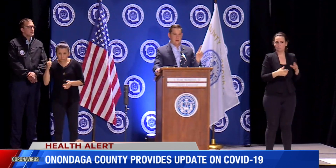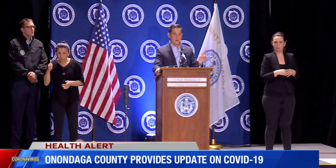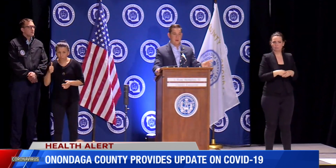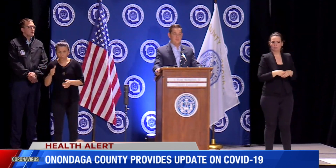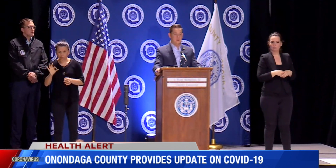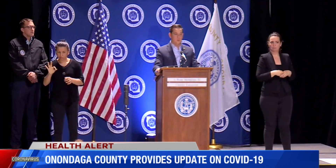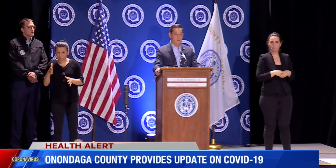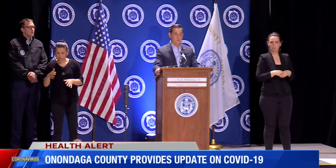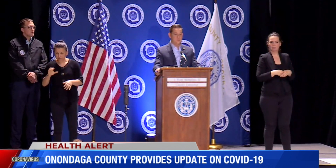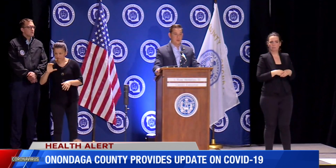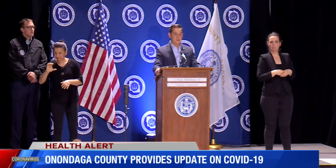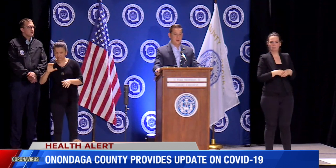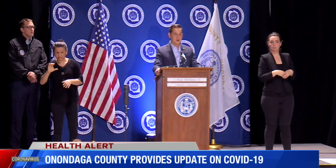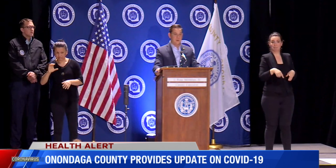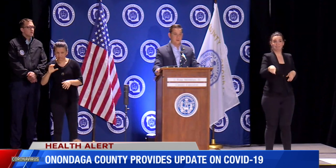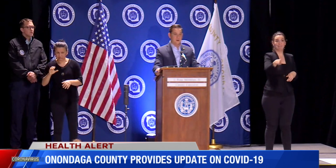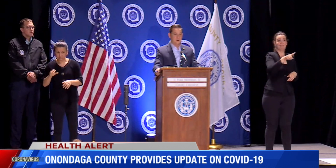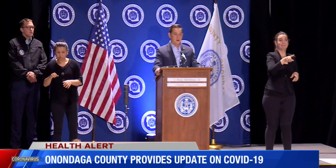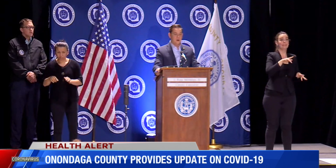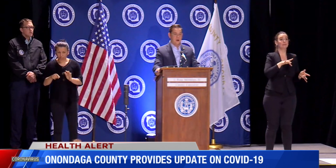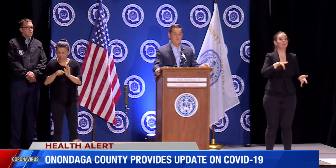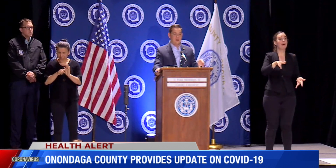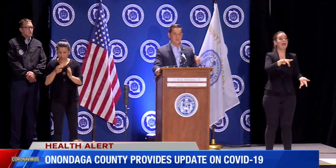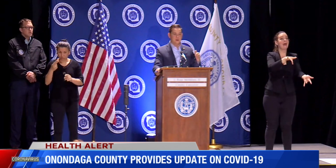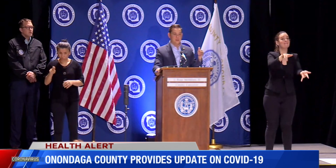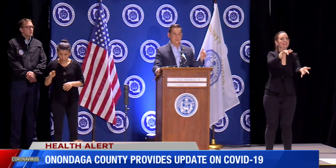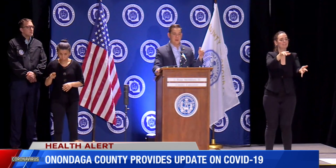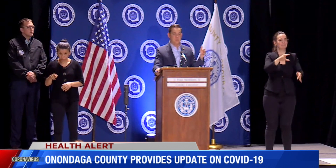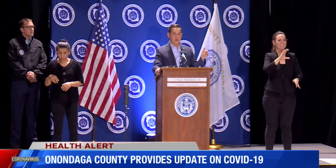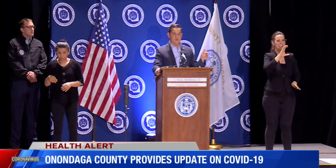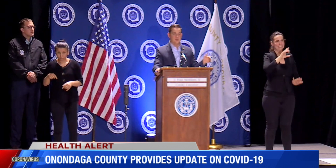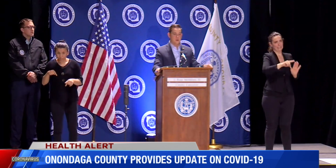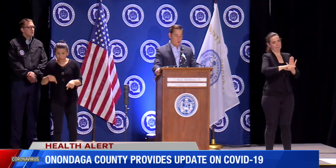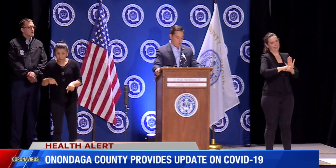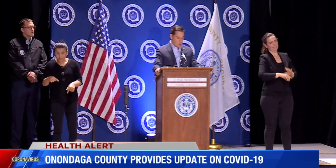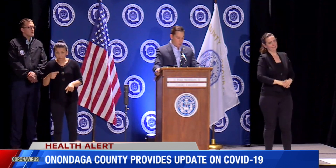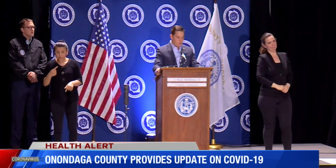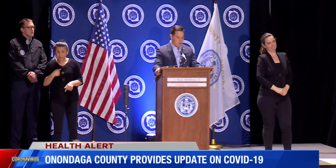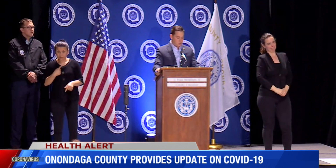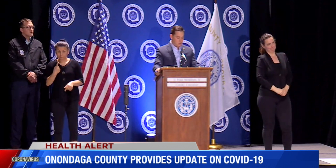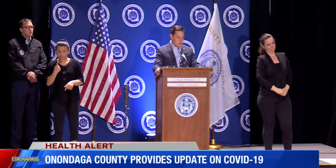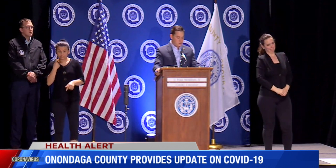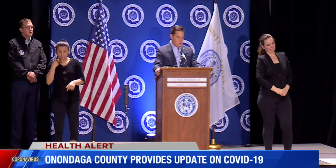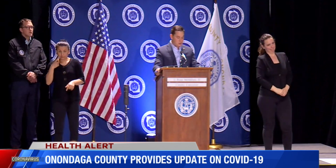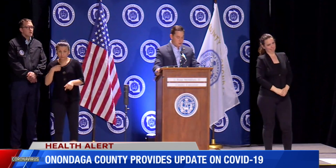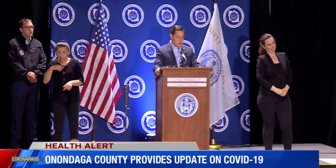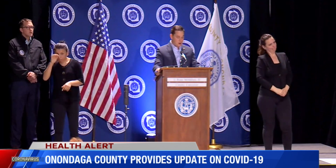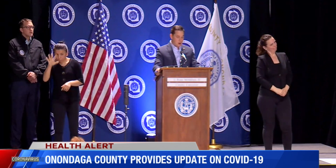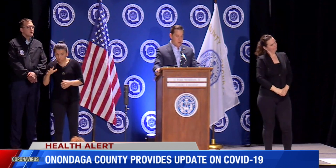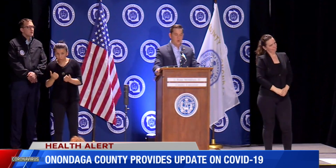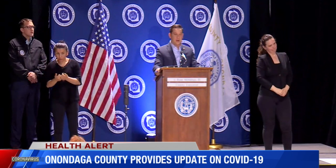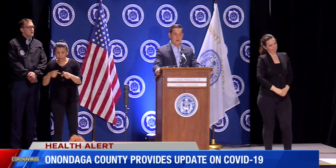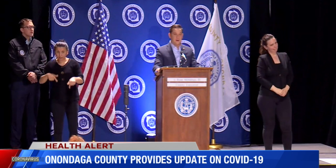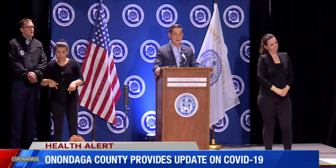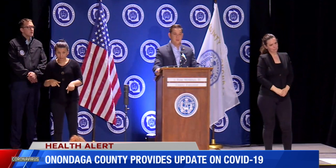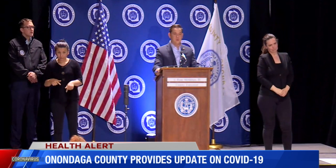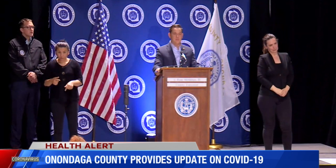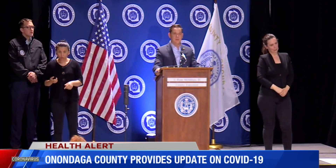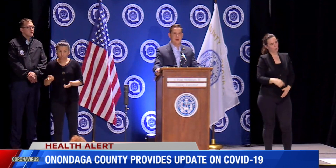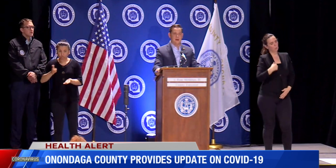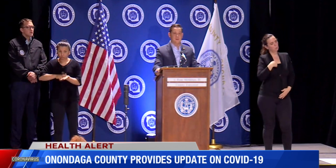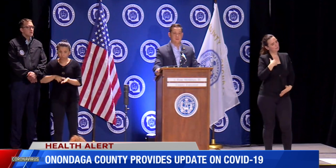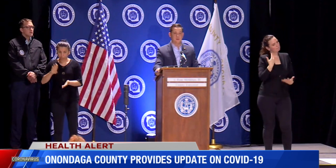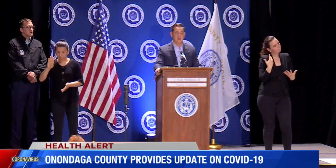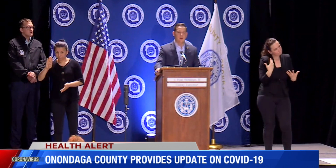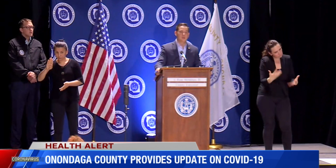One day after we start talking about our voluntary stay-in-place order, we've increased our grade to